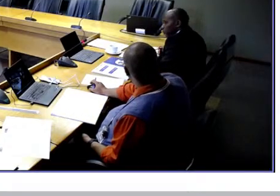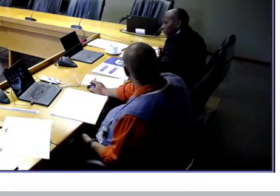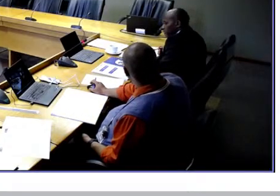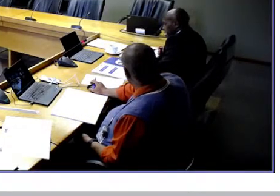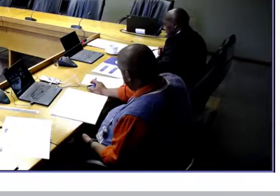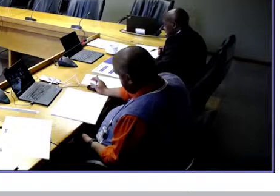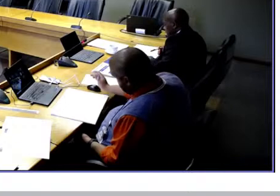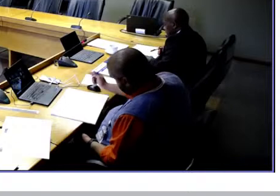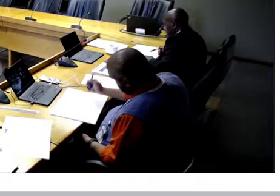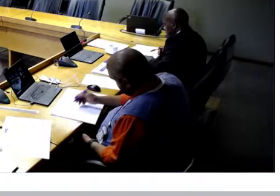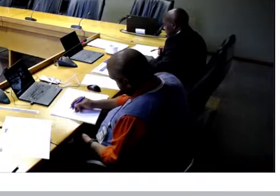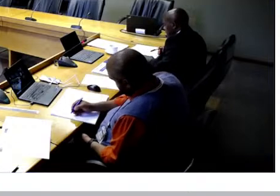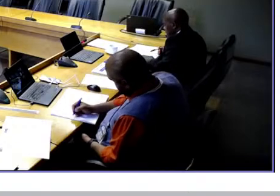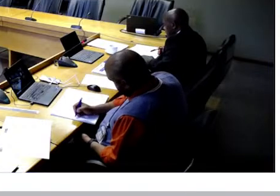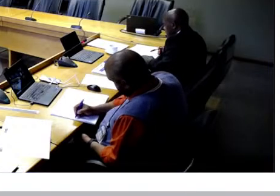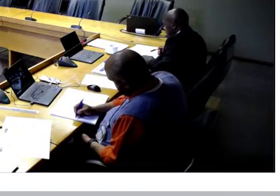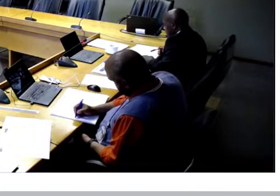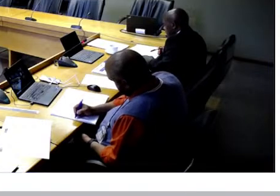Honorable Bosman.